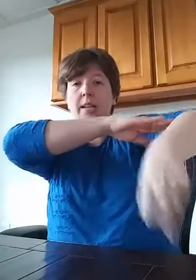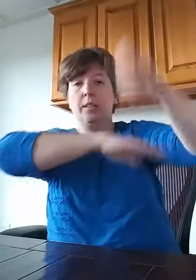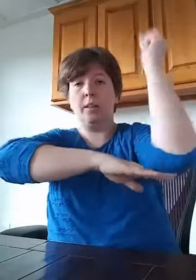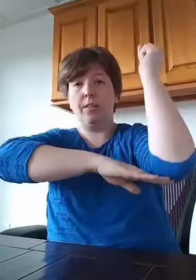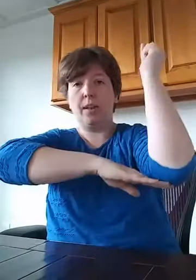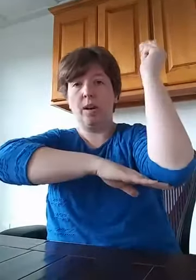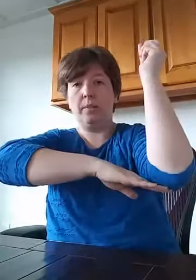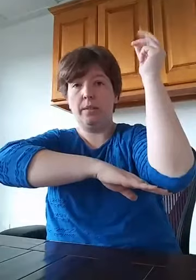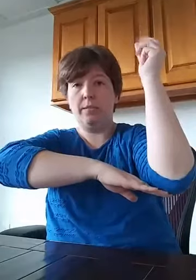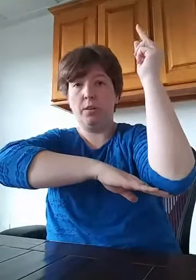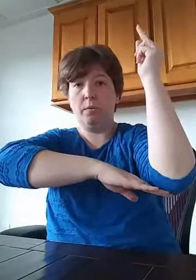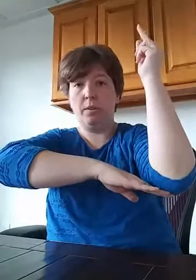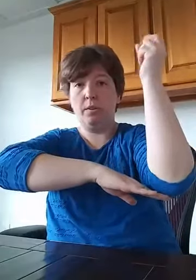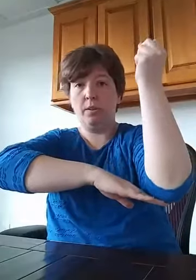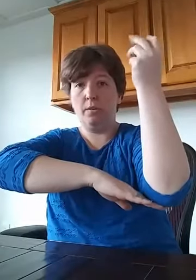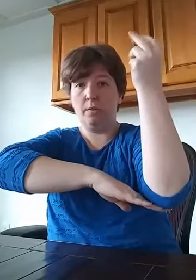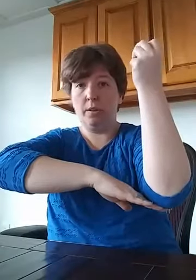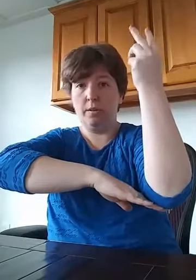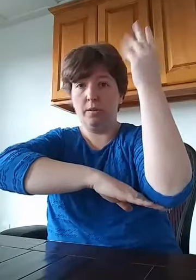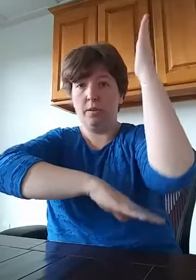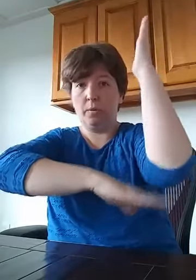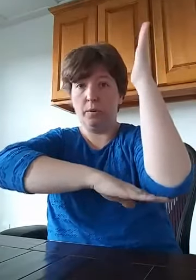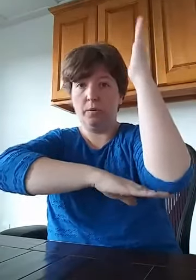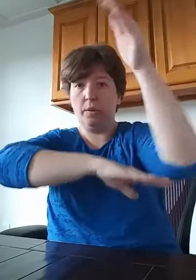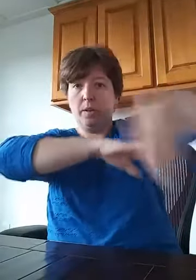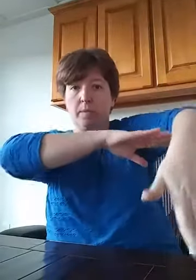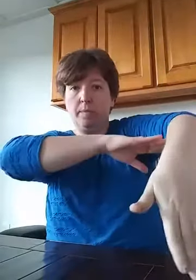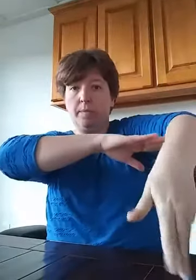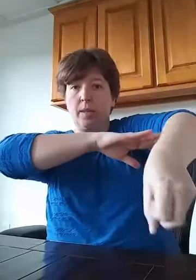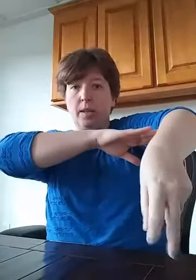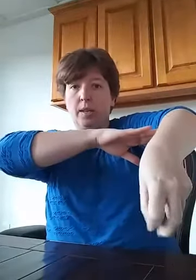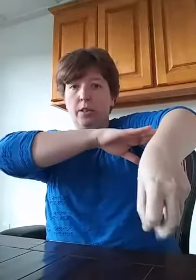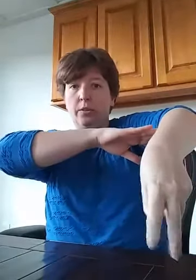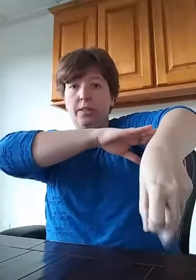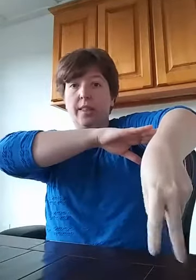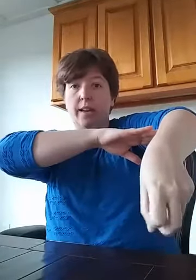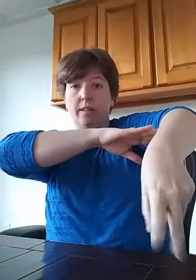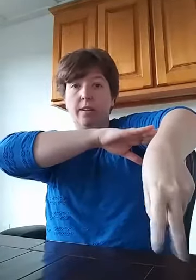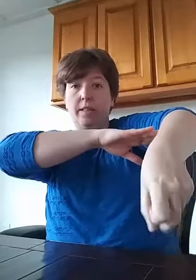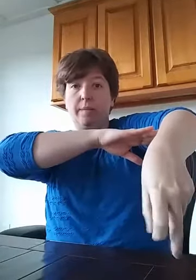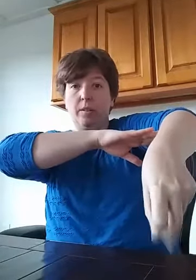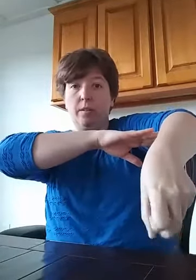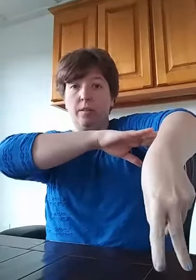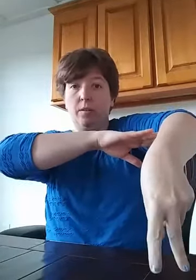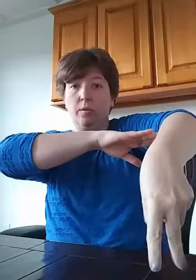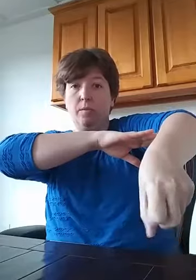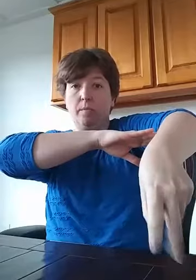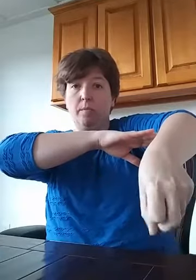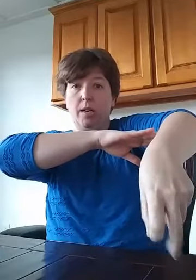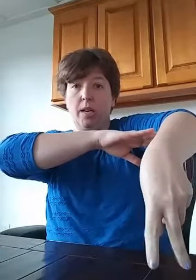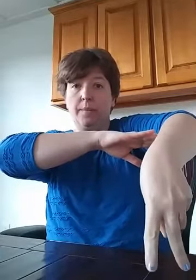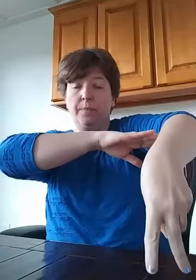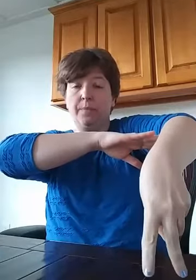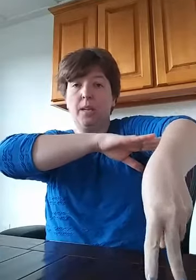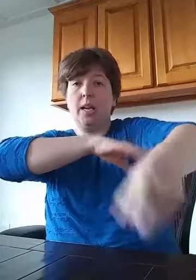is the opposite of noon. Noon or noon. You'll see that a lot of times. Midnight. And